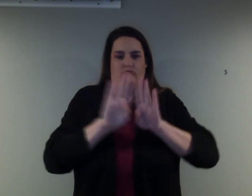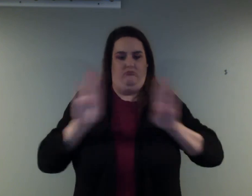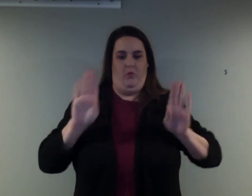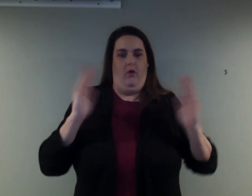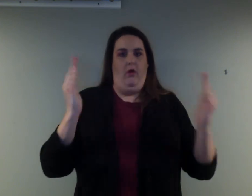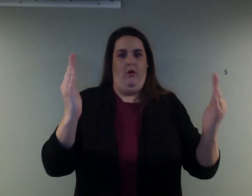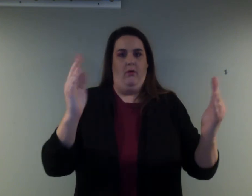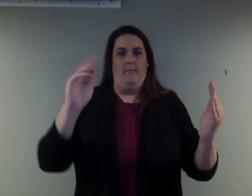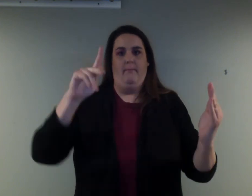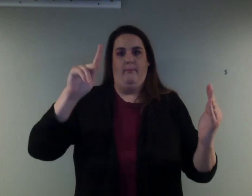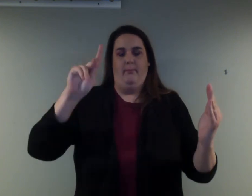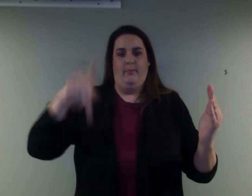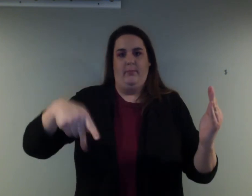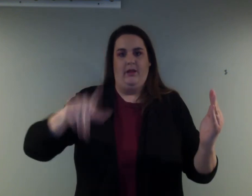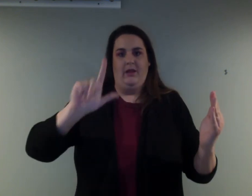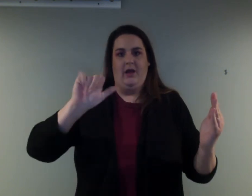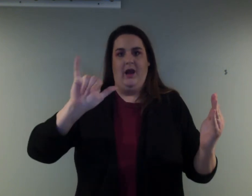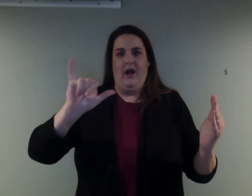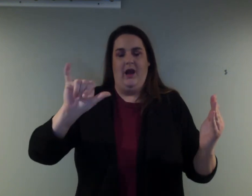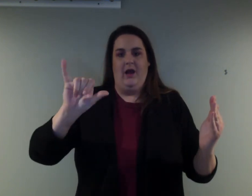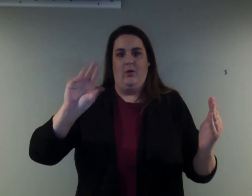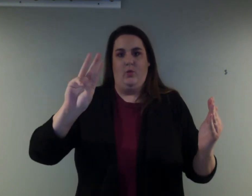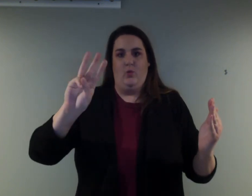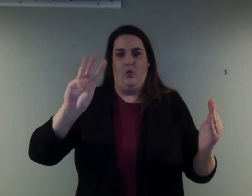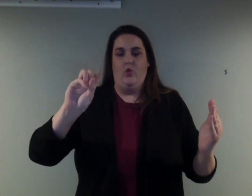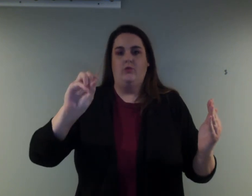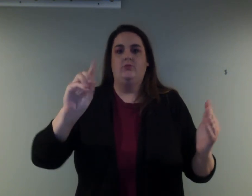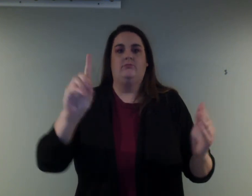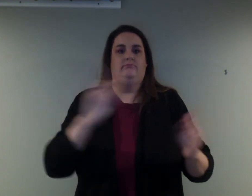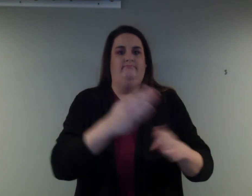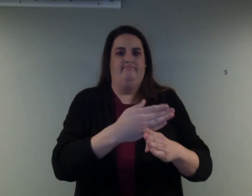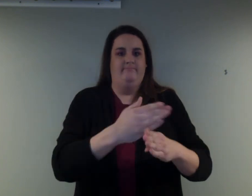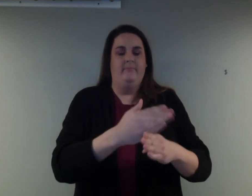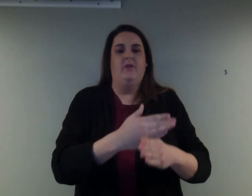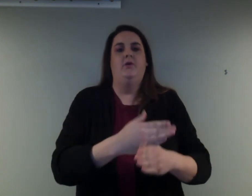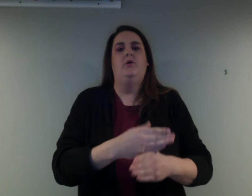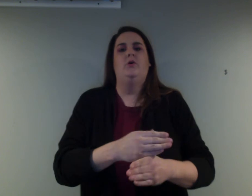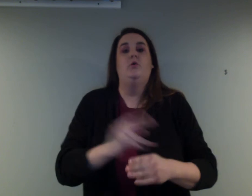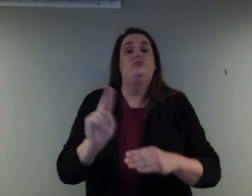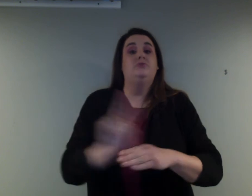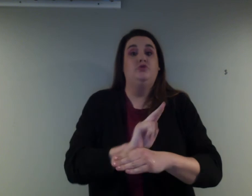Jones can determine the cost of the plywood and the cement he will need.